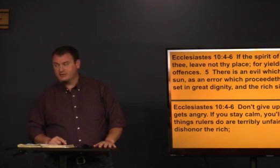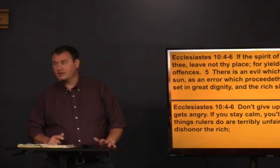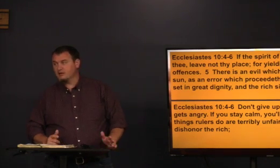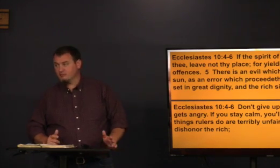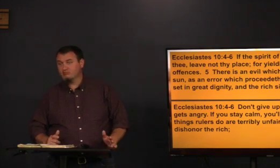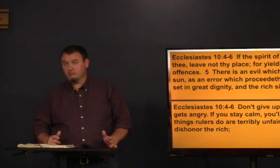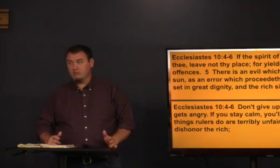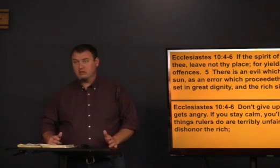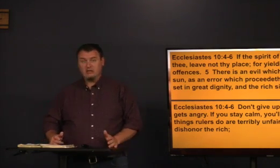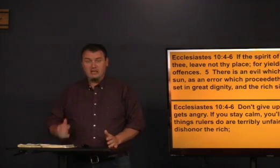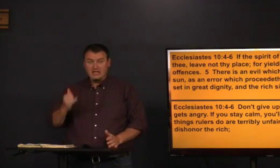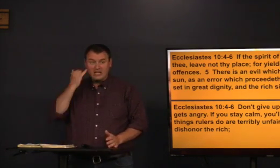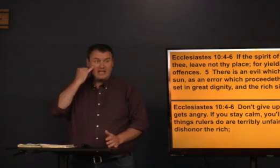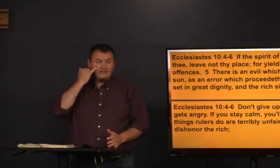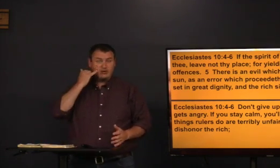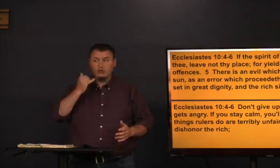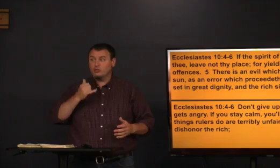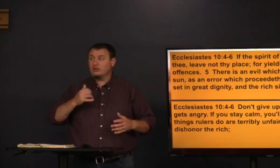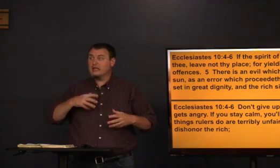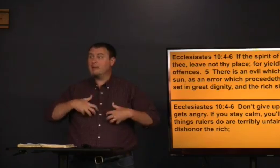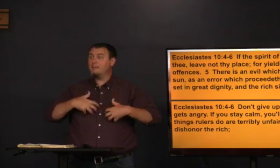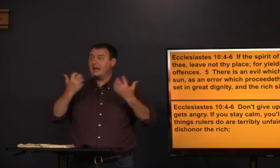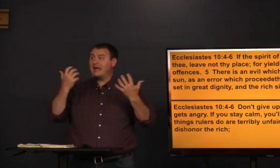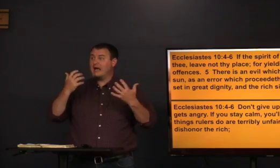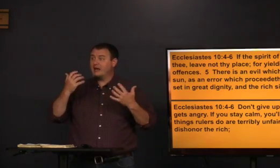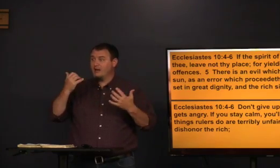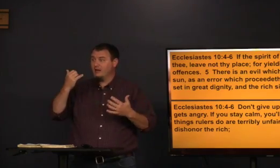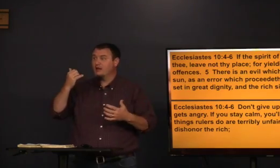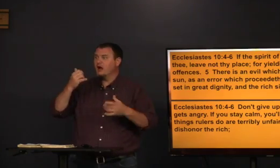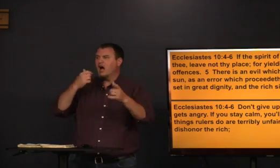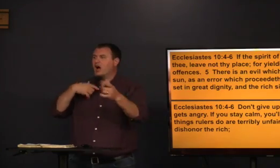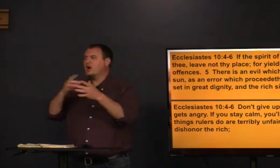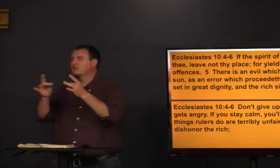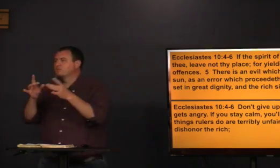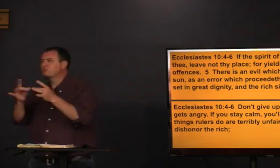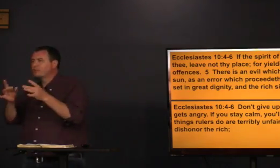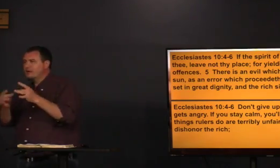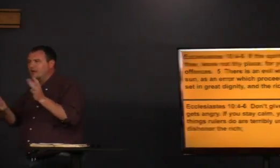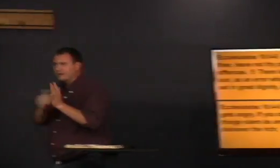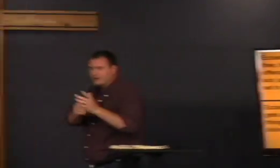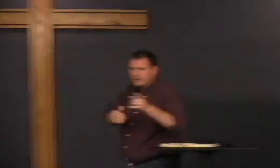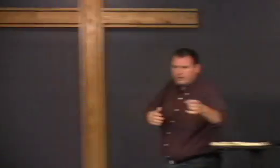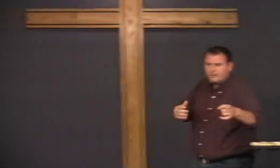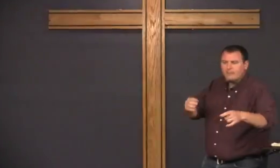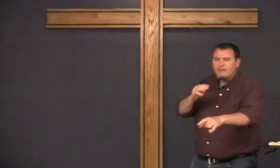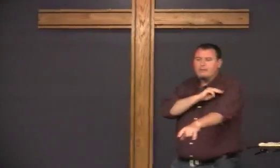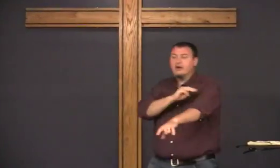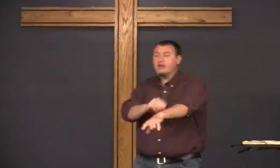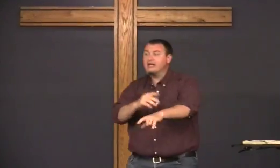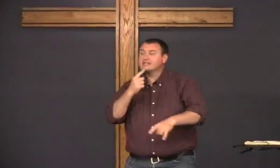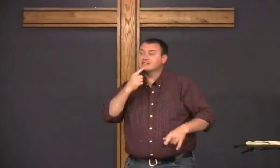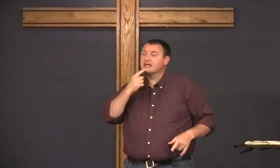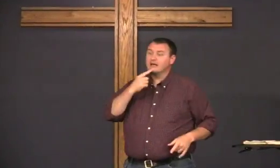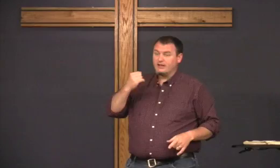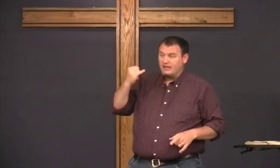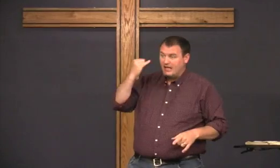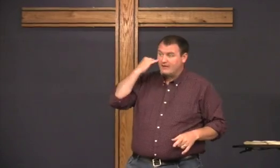there. If you get mad, I'll repeat it. Marianne said, if